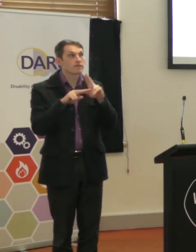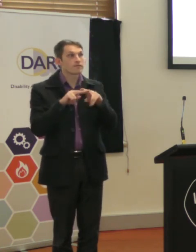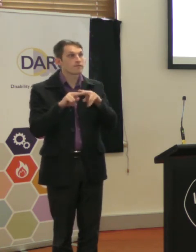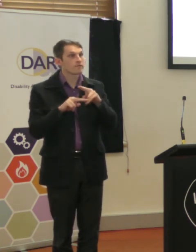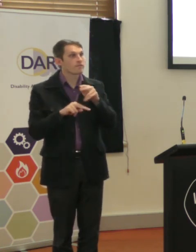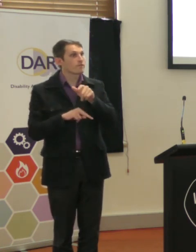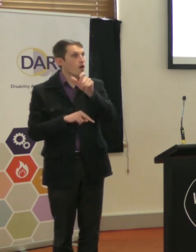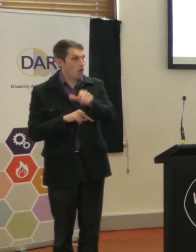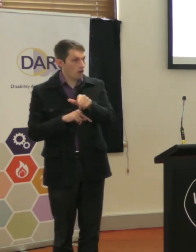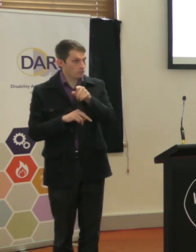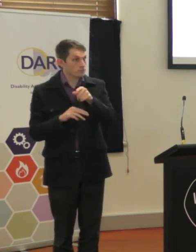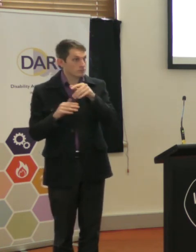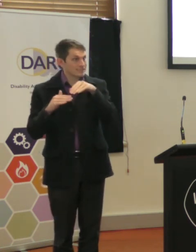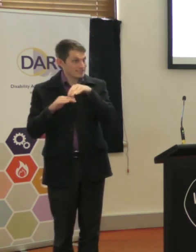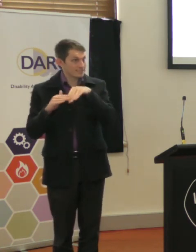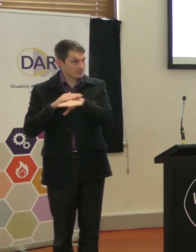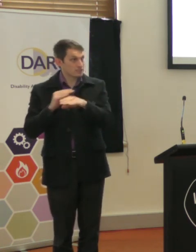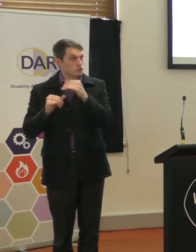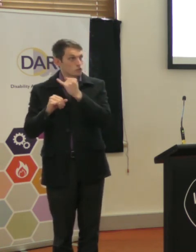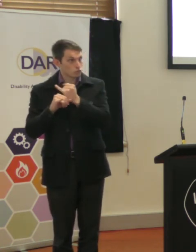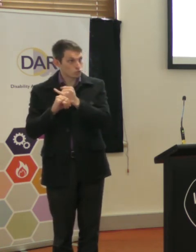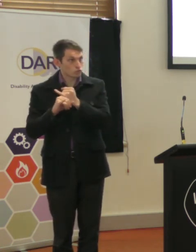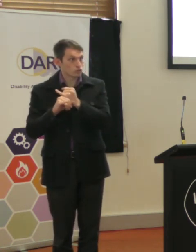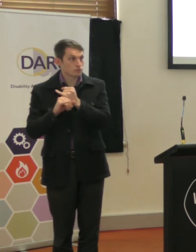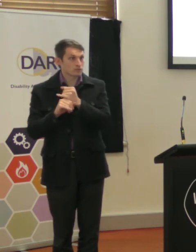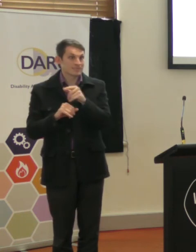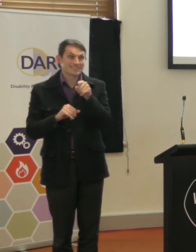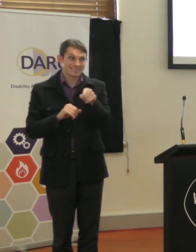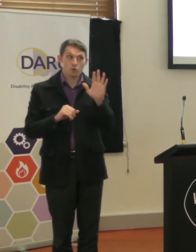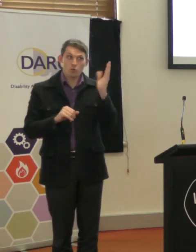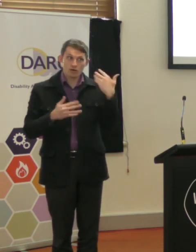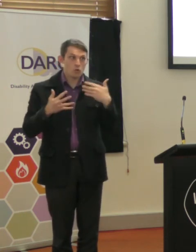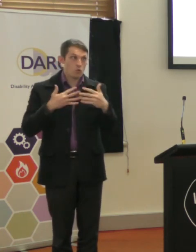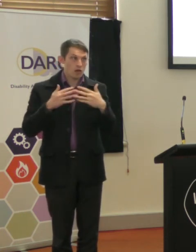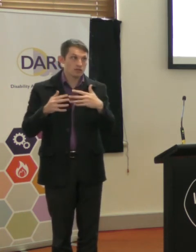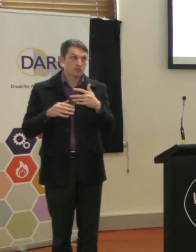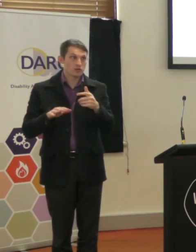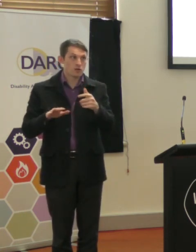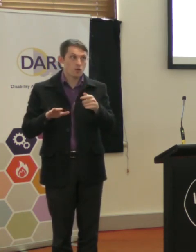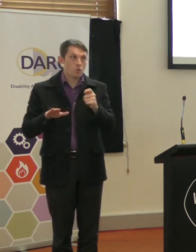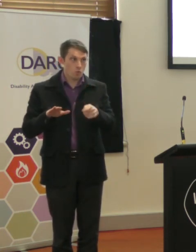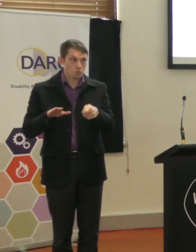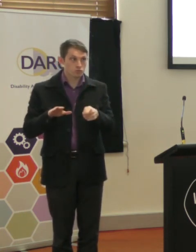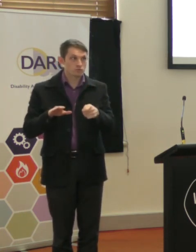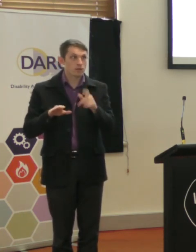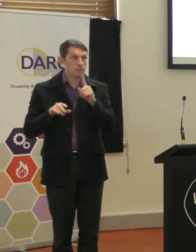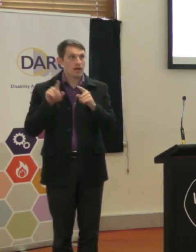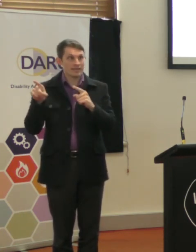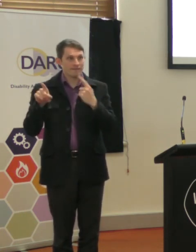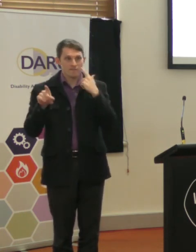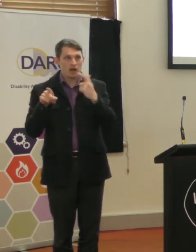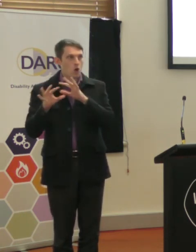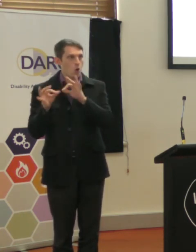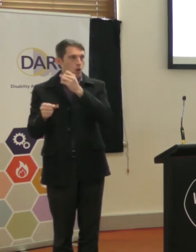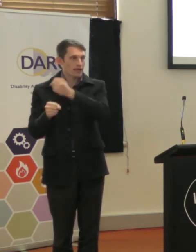an institution had already been to court and the perpetrator was found not guilty on the basis that